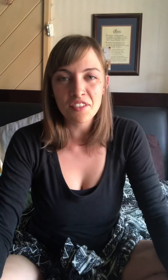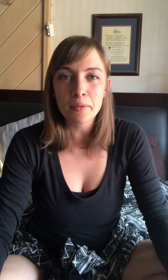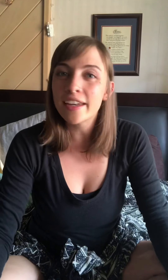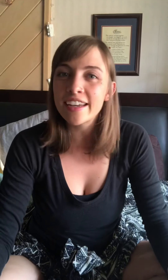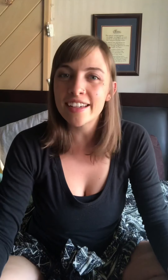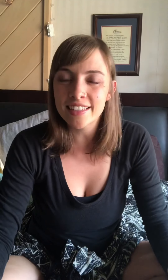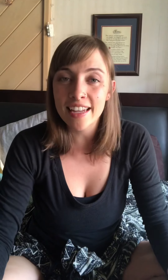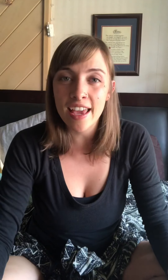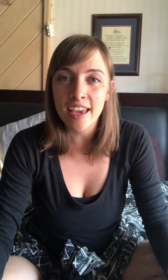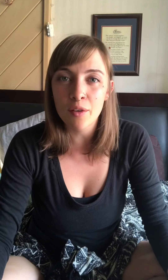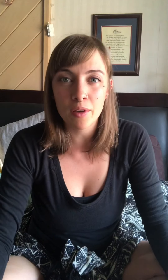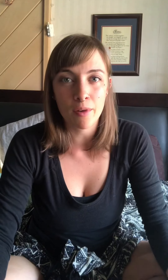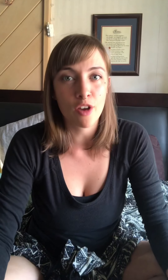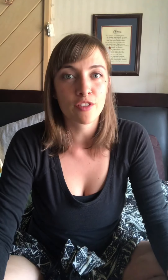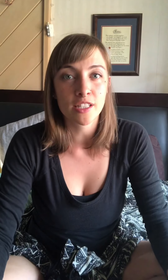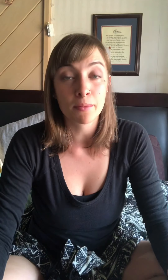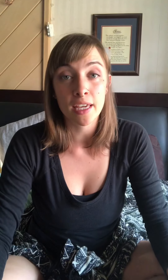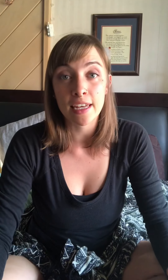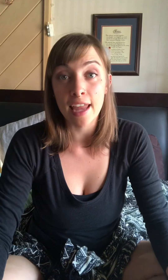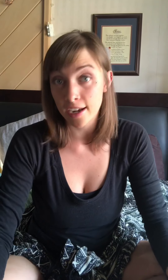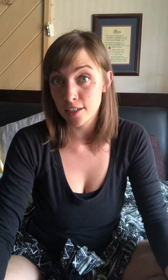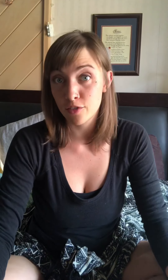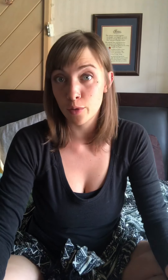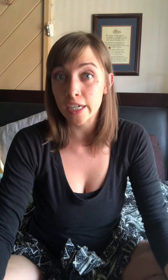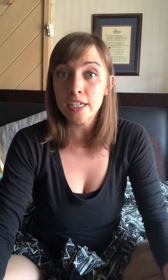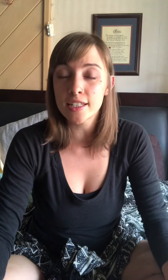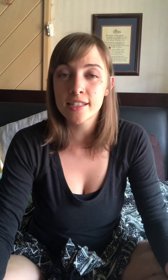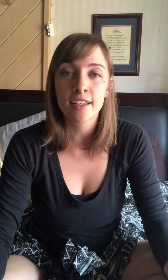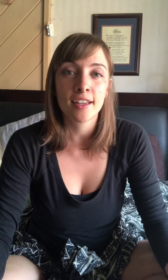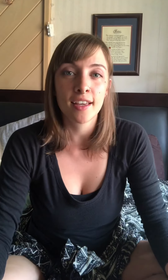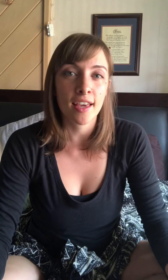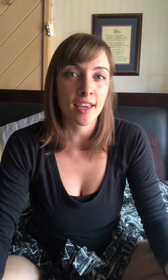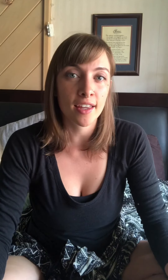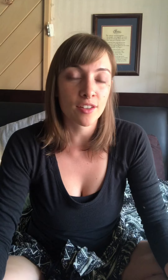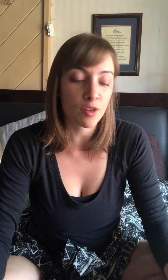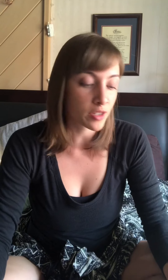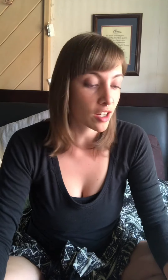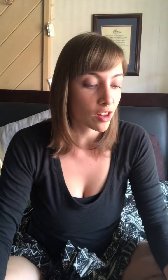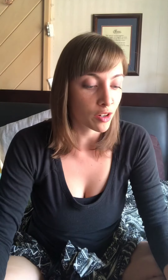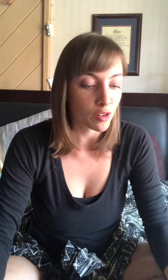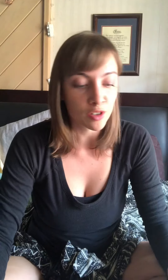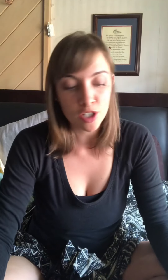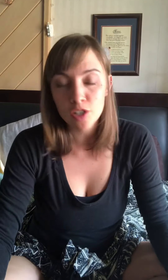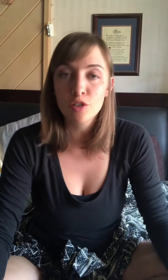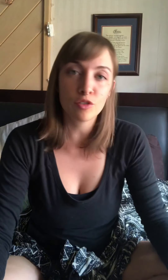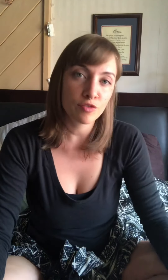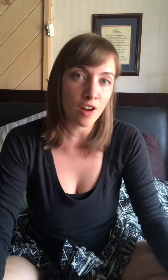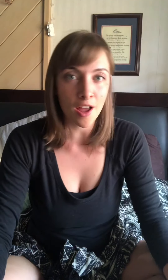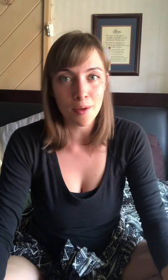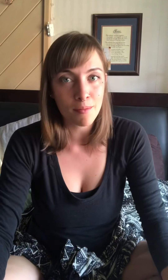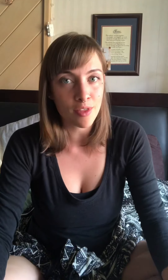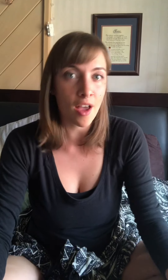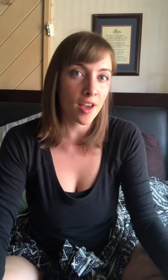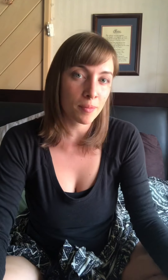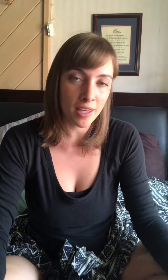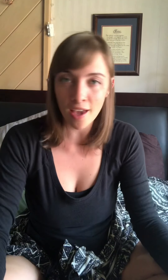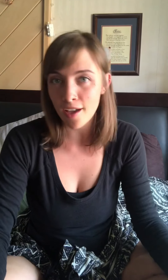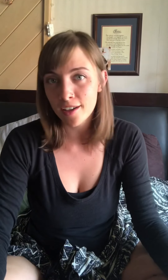Hi everybody, today we went over some connective words and those include to, from, the,